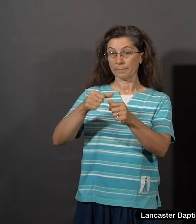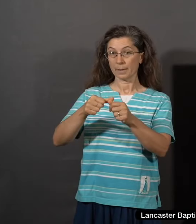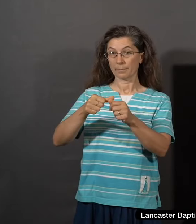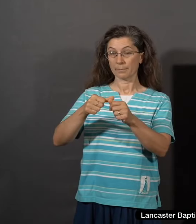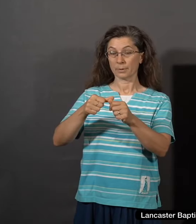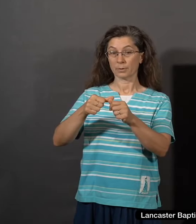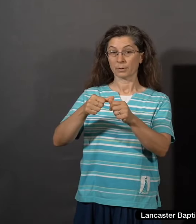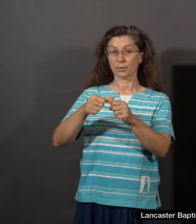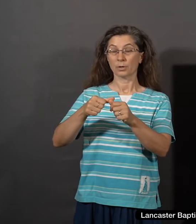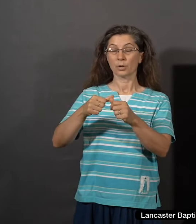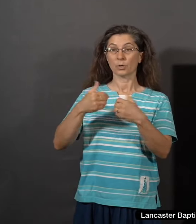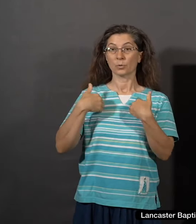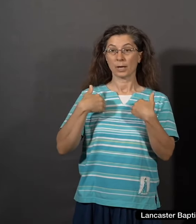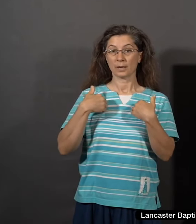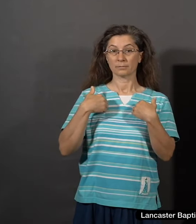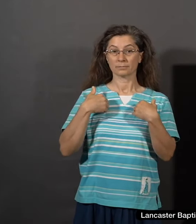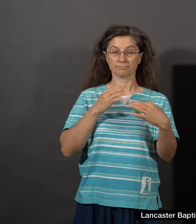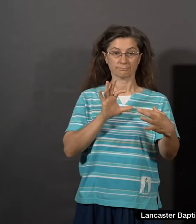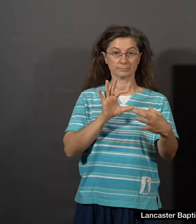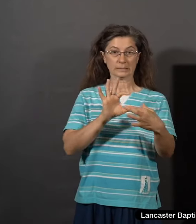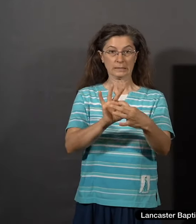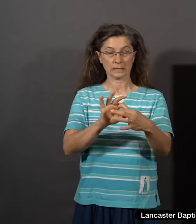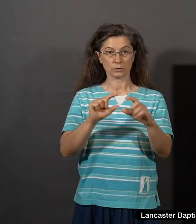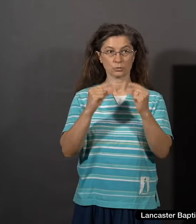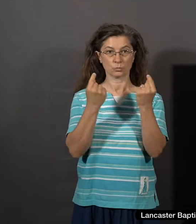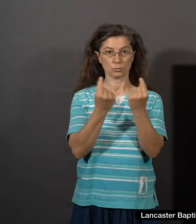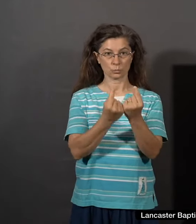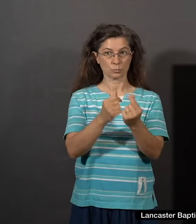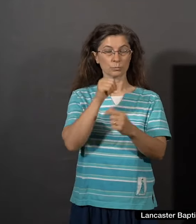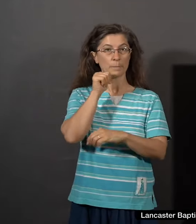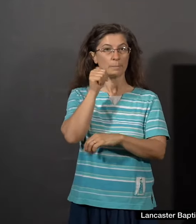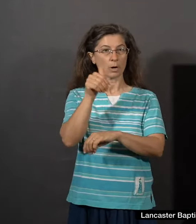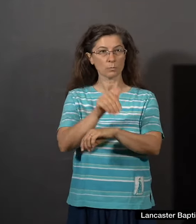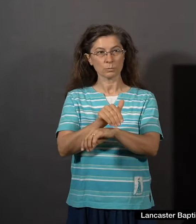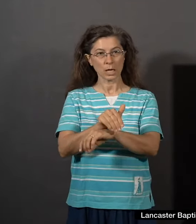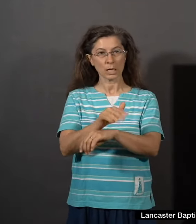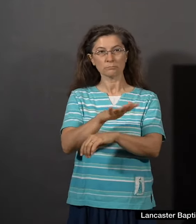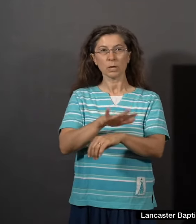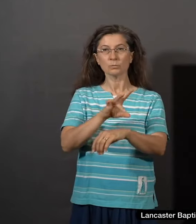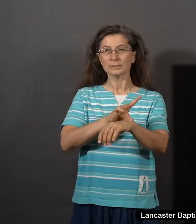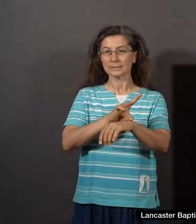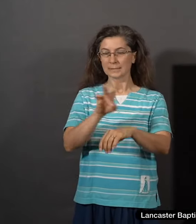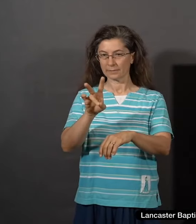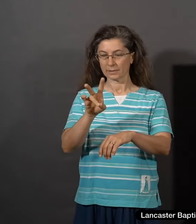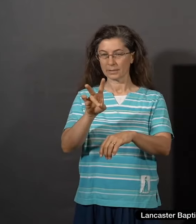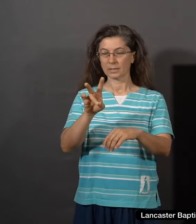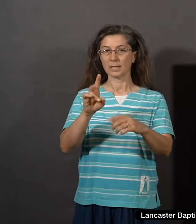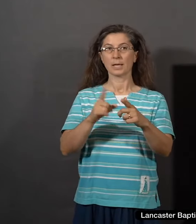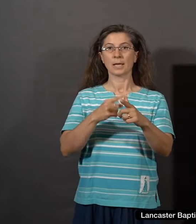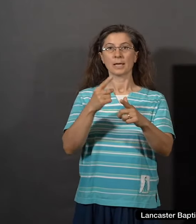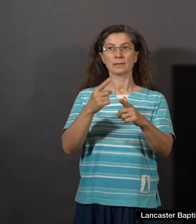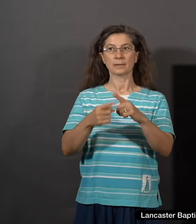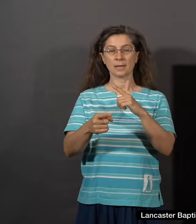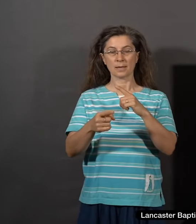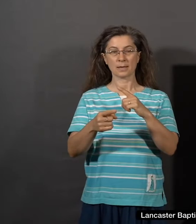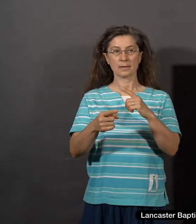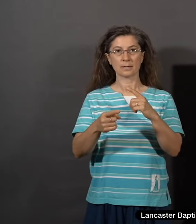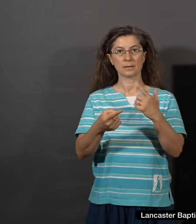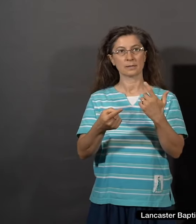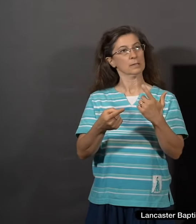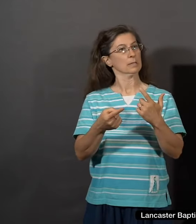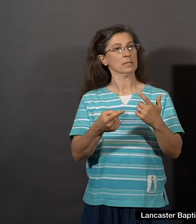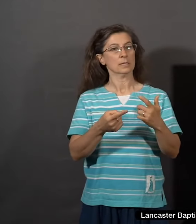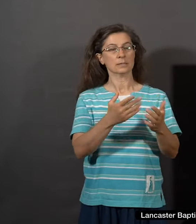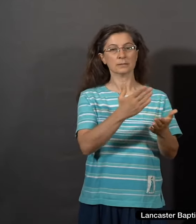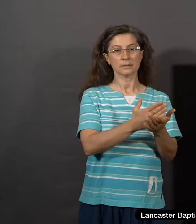uh uh connection groups uh facebook connection groups at around seven o'clock and then uh just to hook